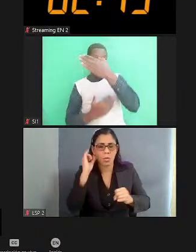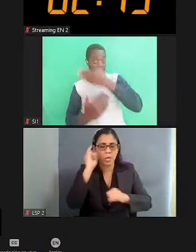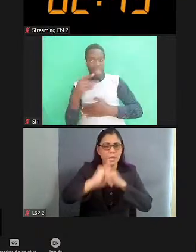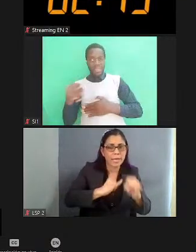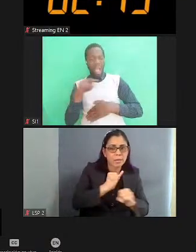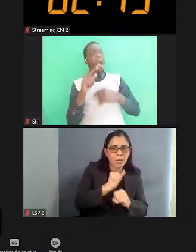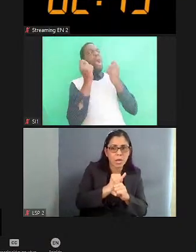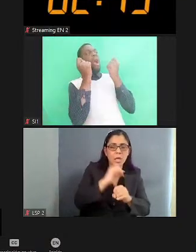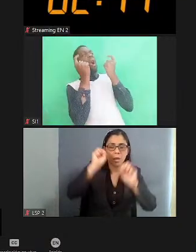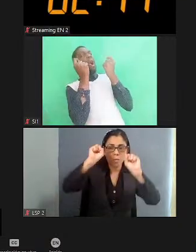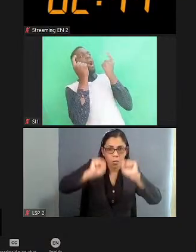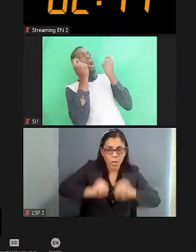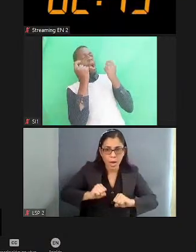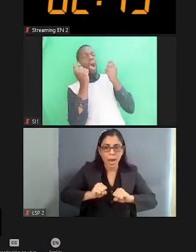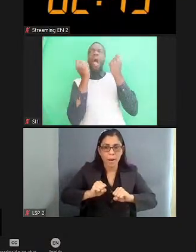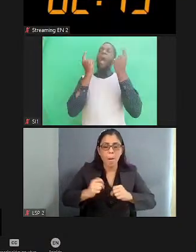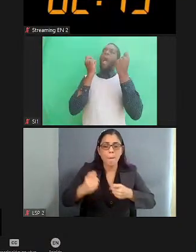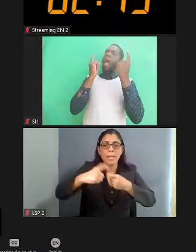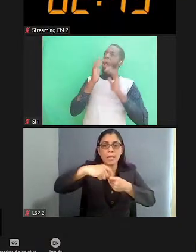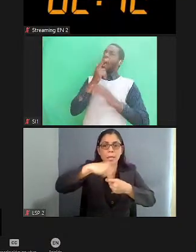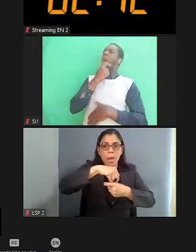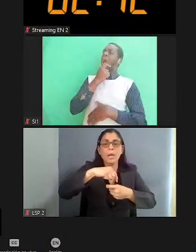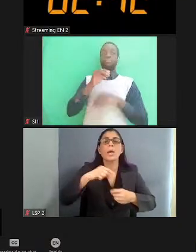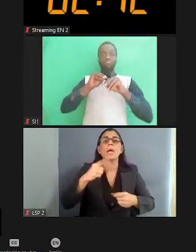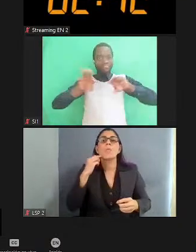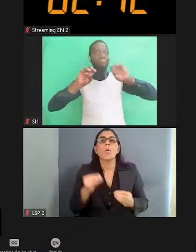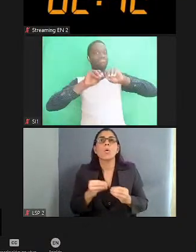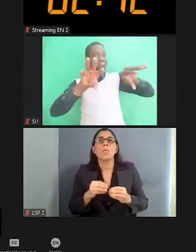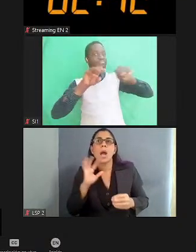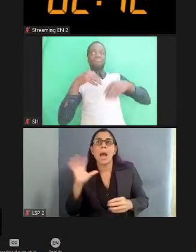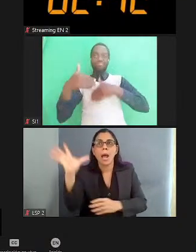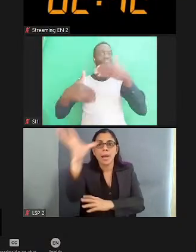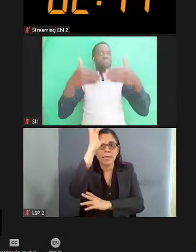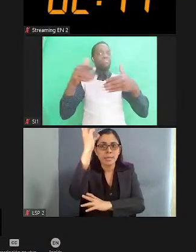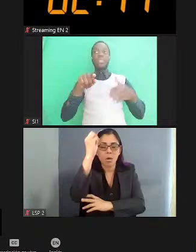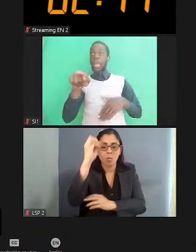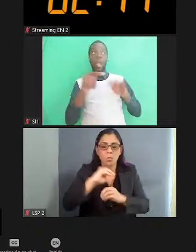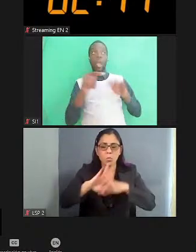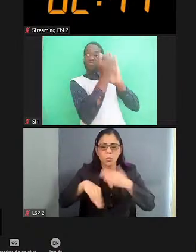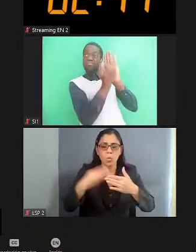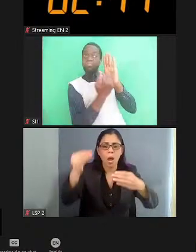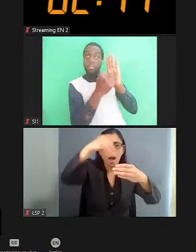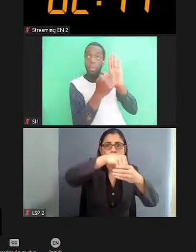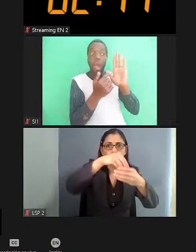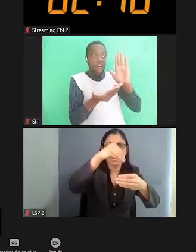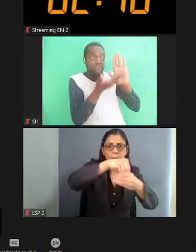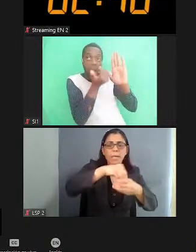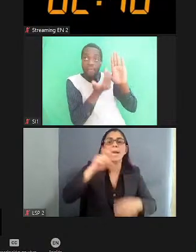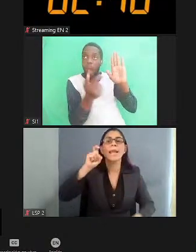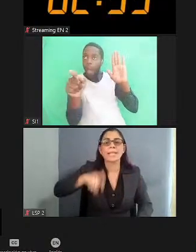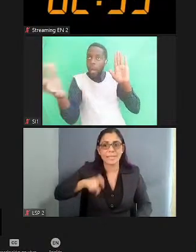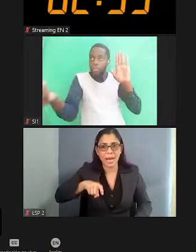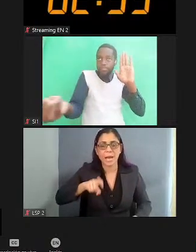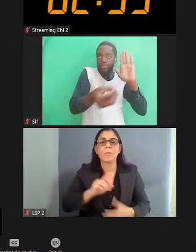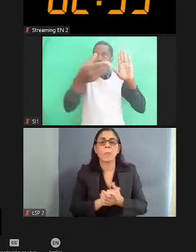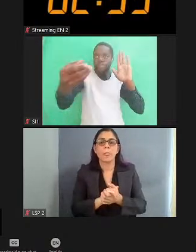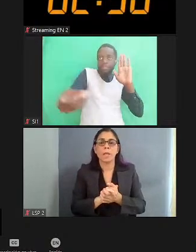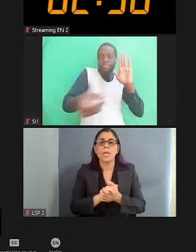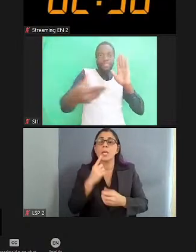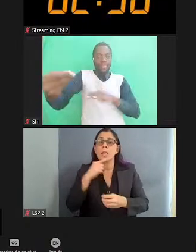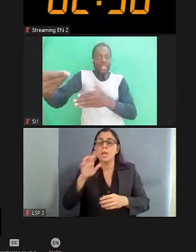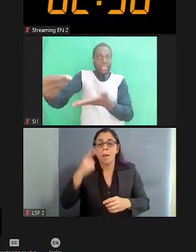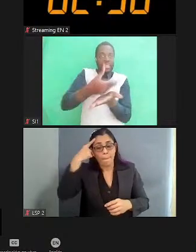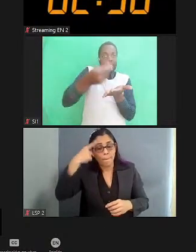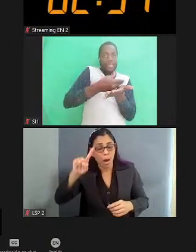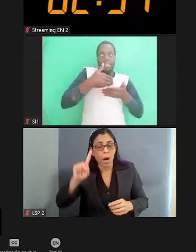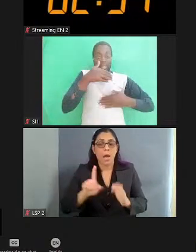disability will understand it internalize it and participate under the proper